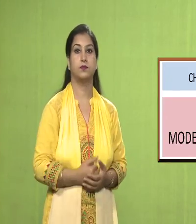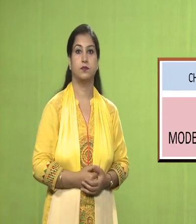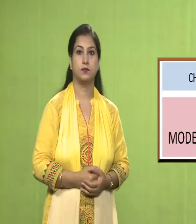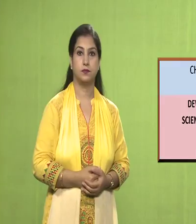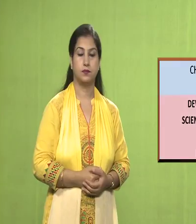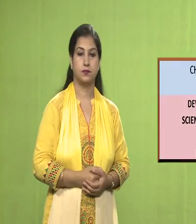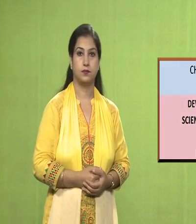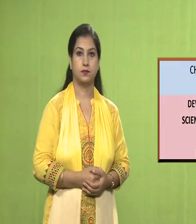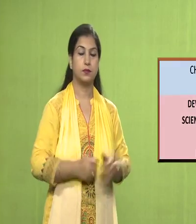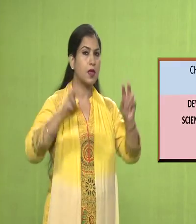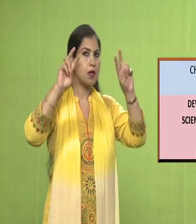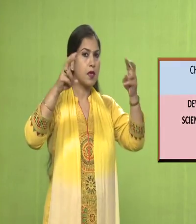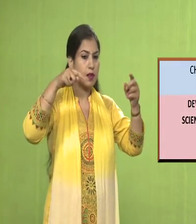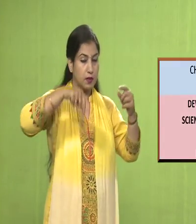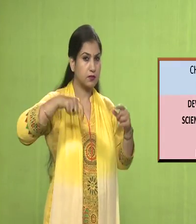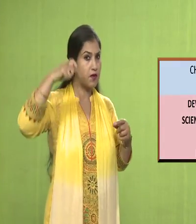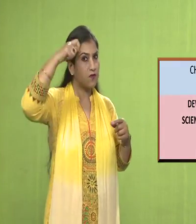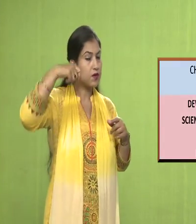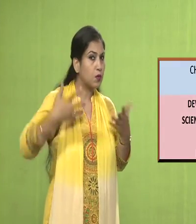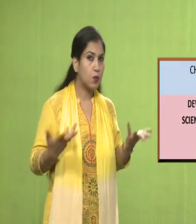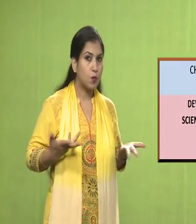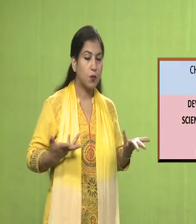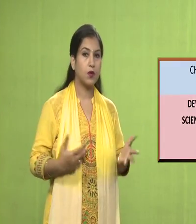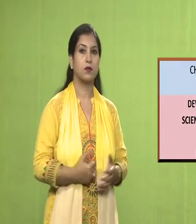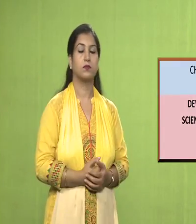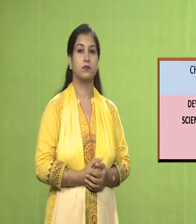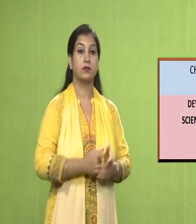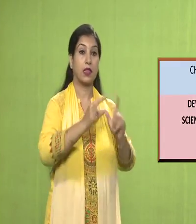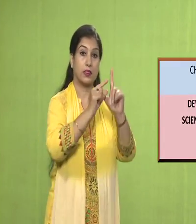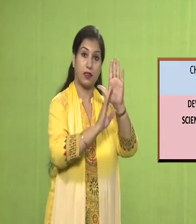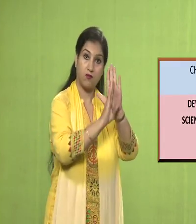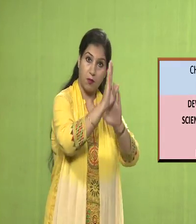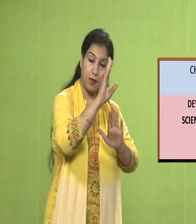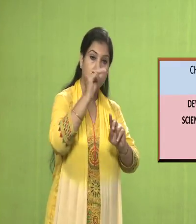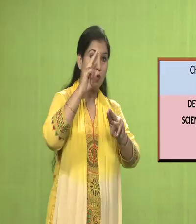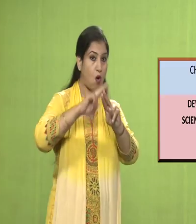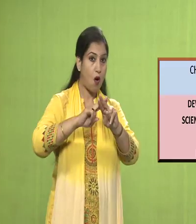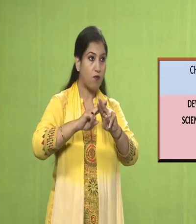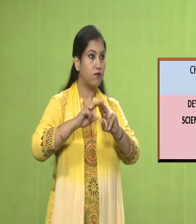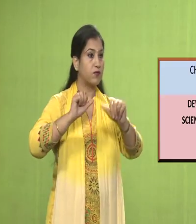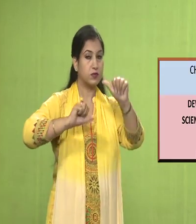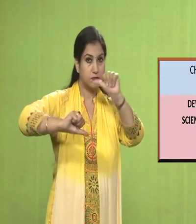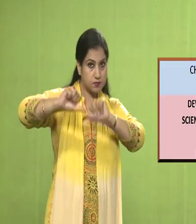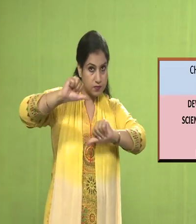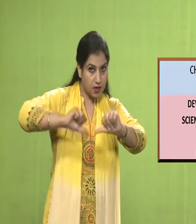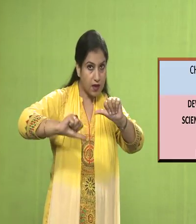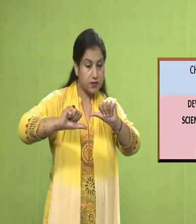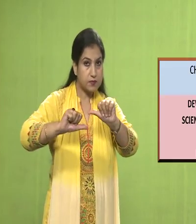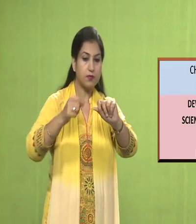The title of this video is Development of Science and Discovery